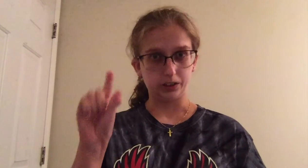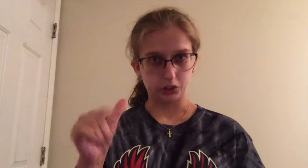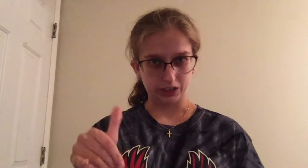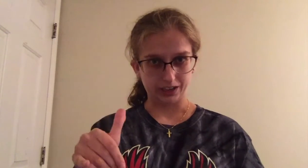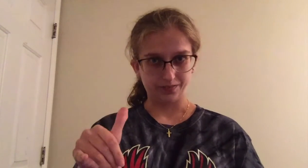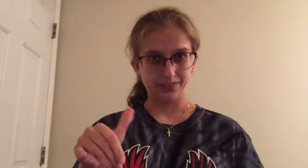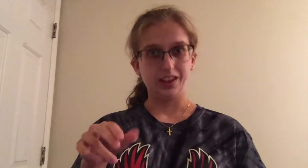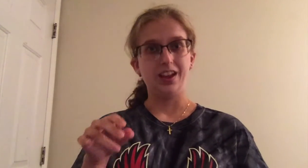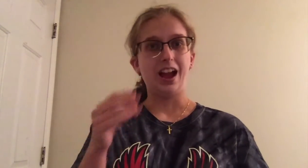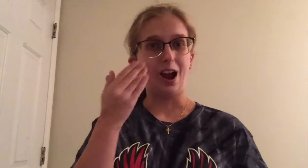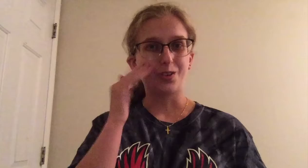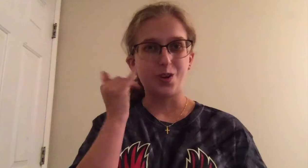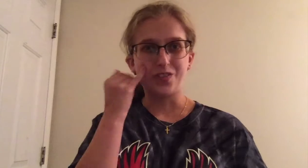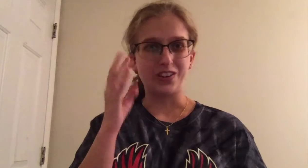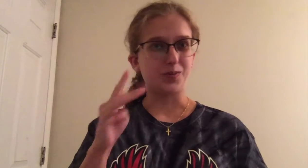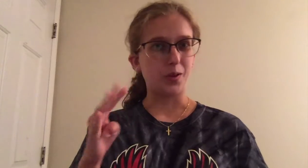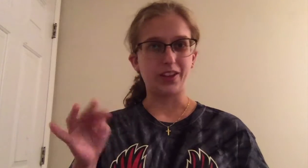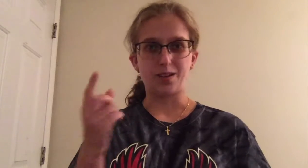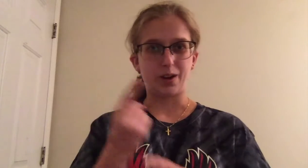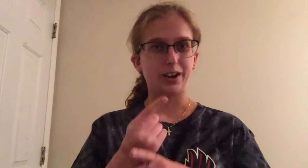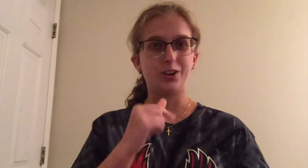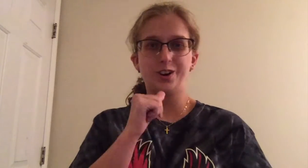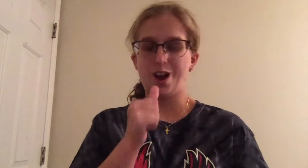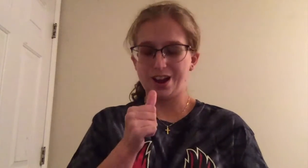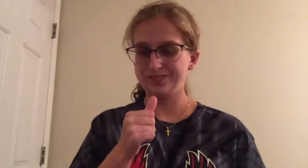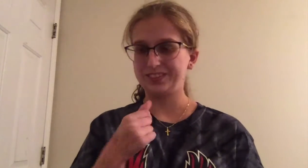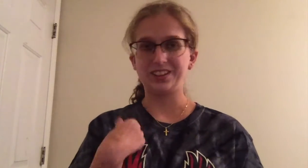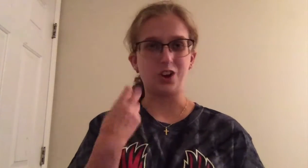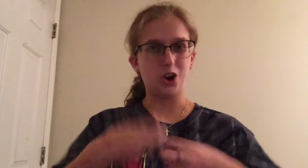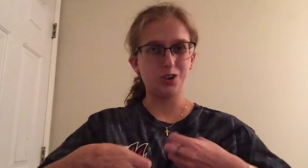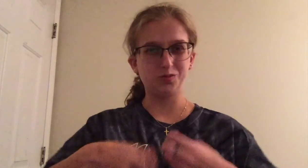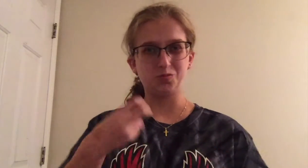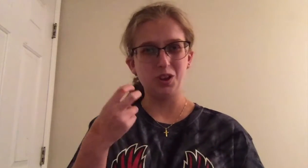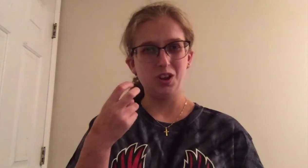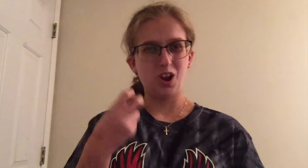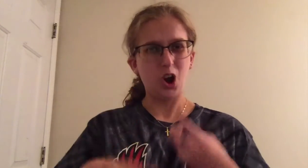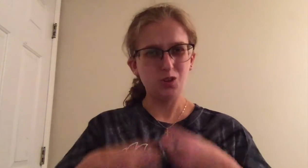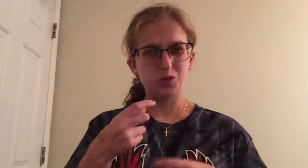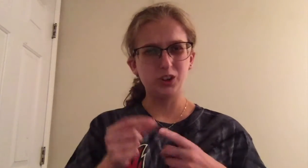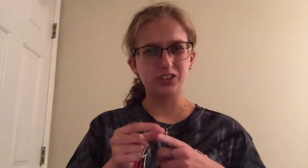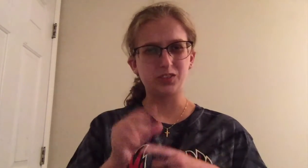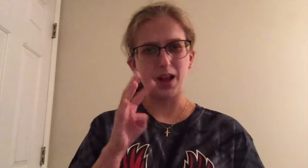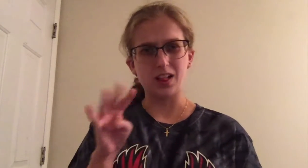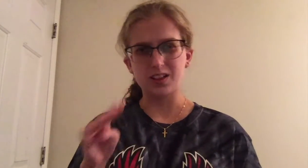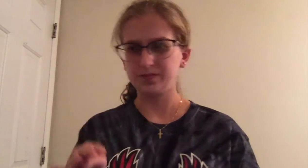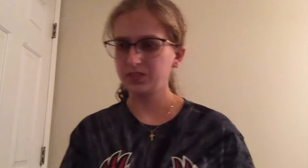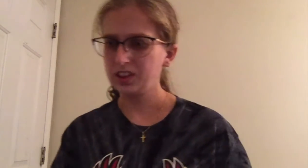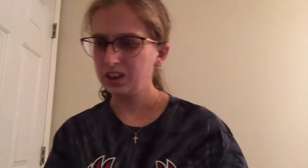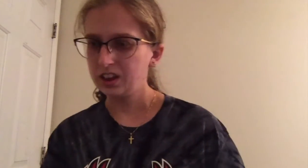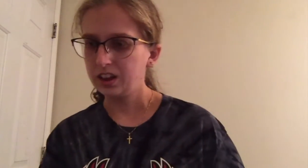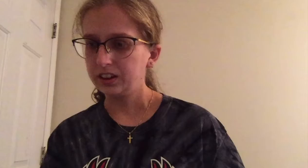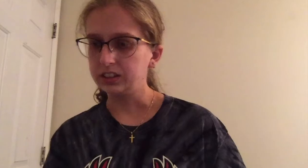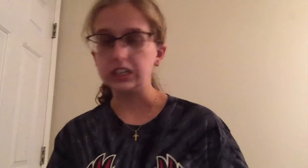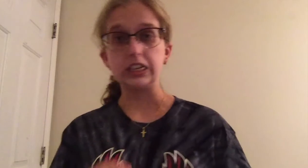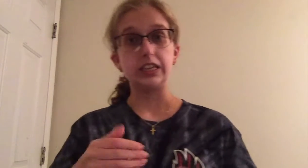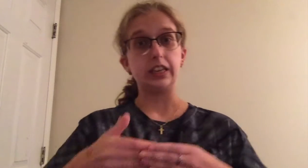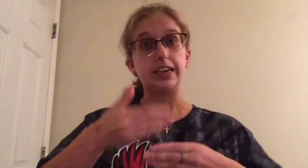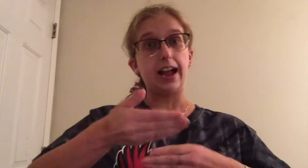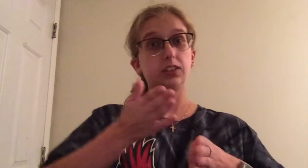archaeology. I don't know if I spelled that right or not. That's a hard word to spell. Then the next